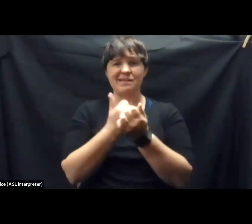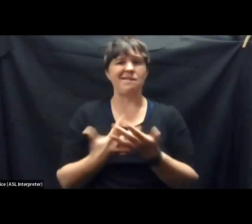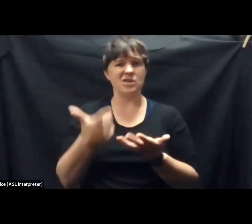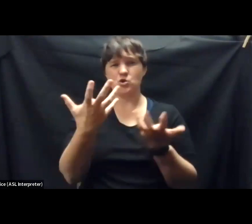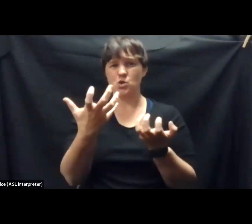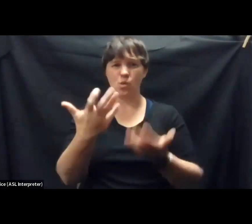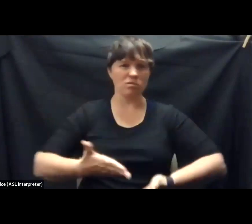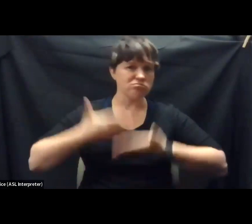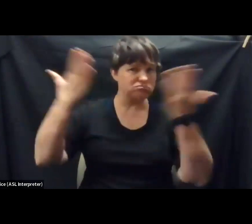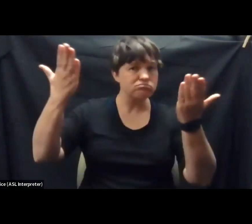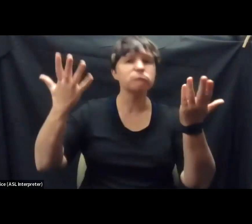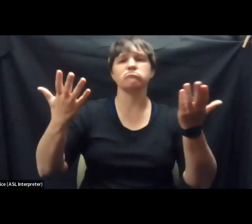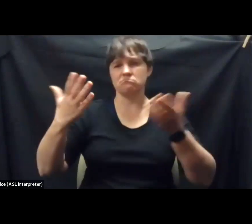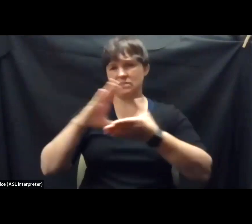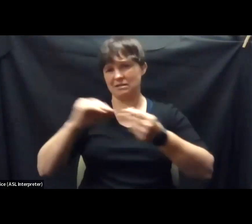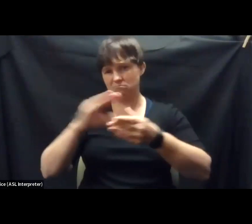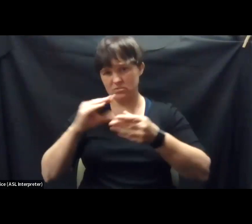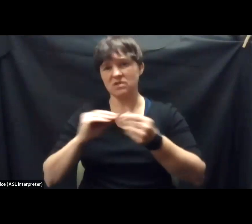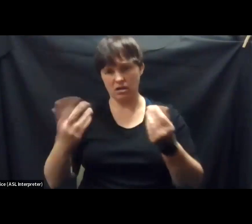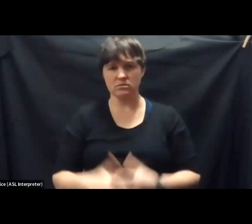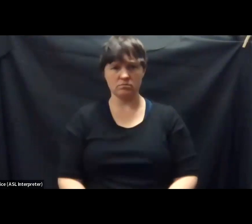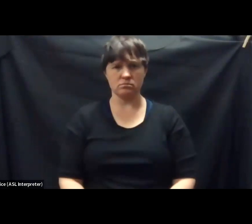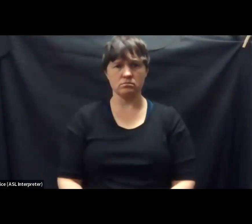want to bring to the table and discuss.